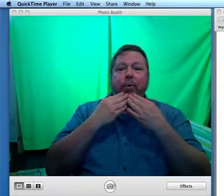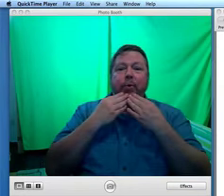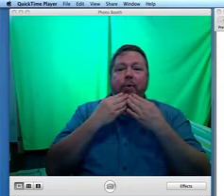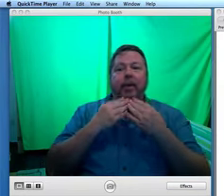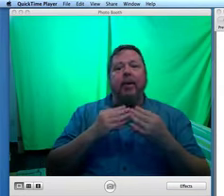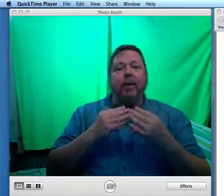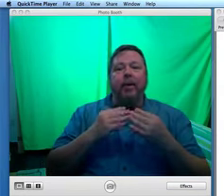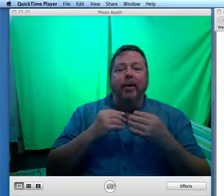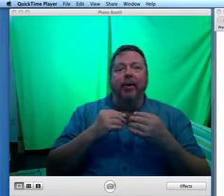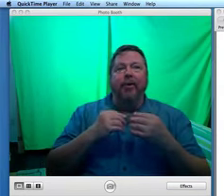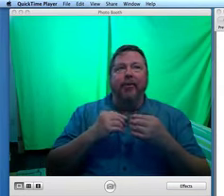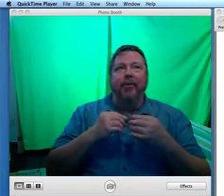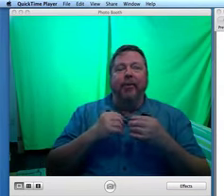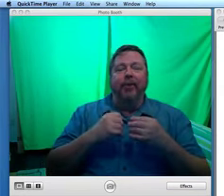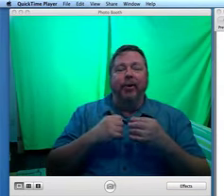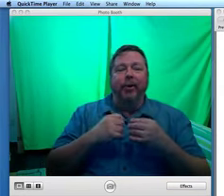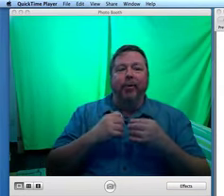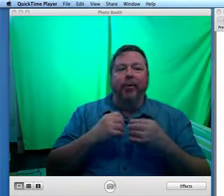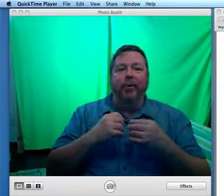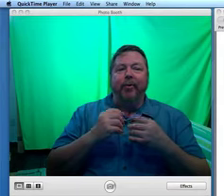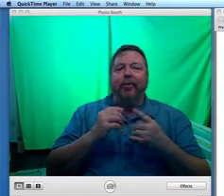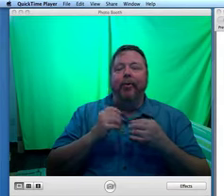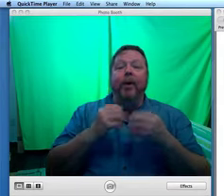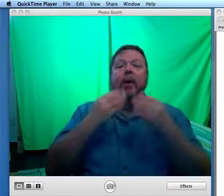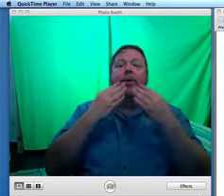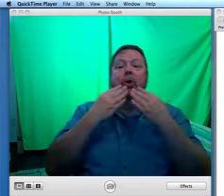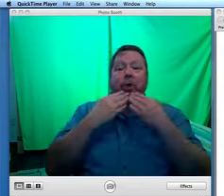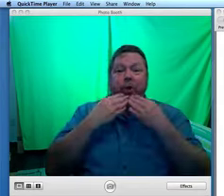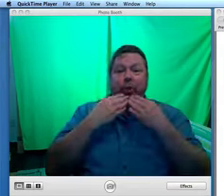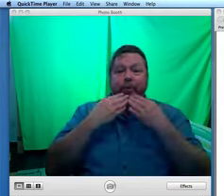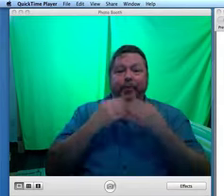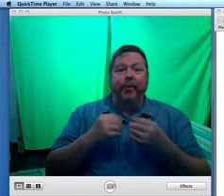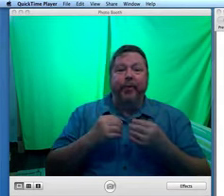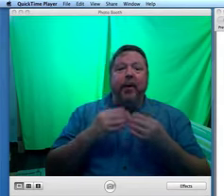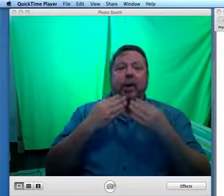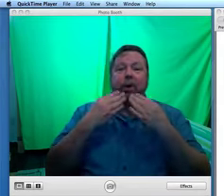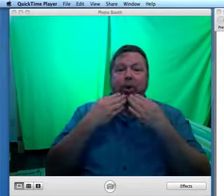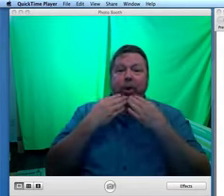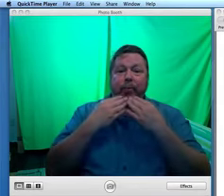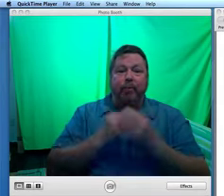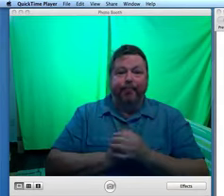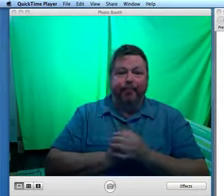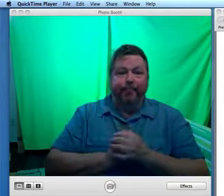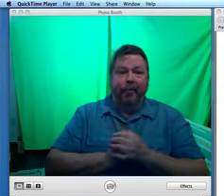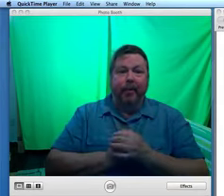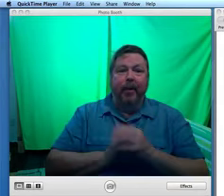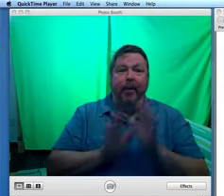New. Well, if I'm actually saying new, I would do something else. New.